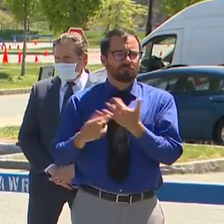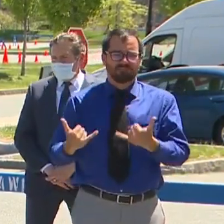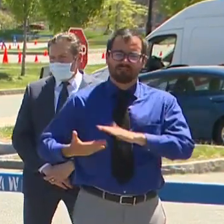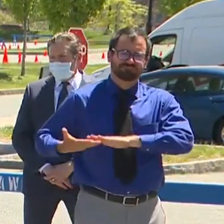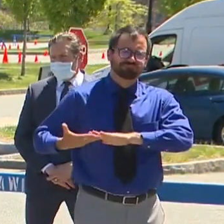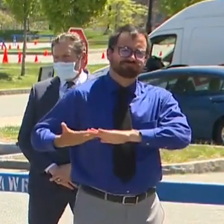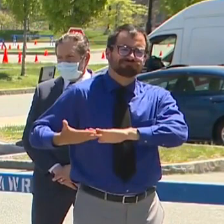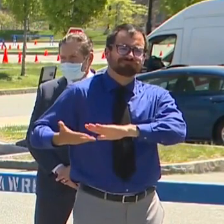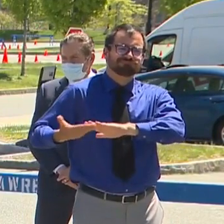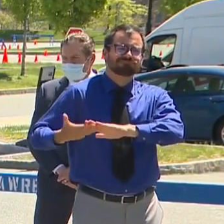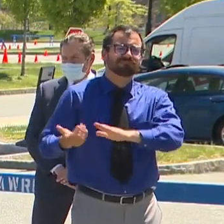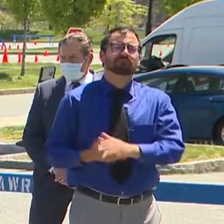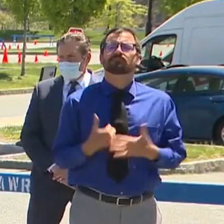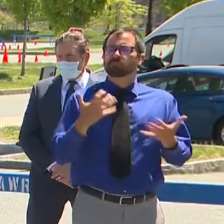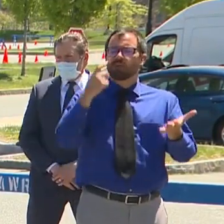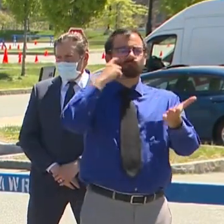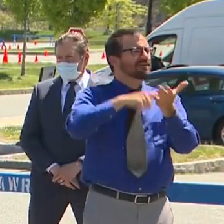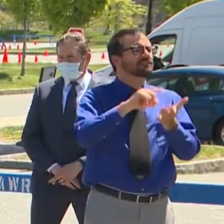Health.